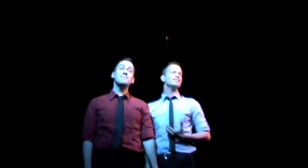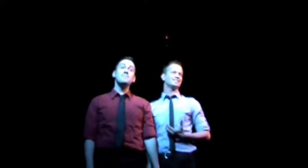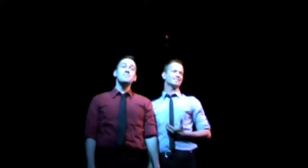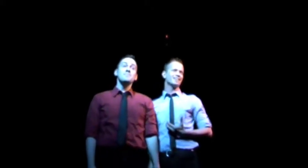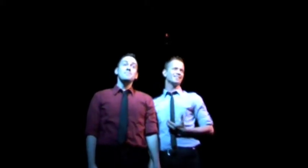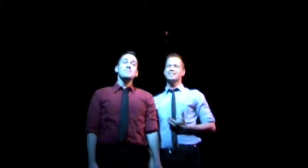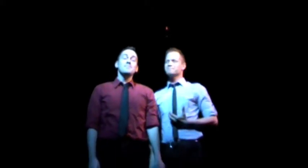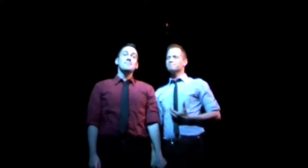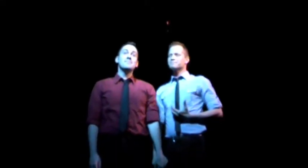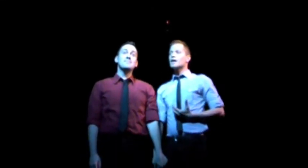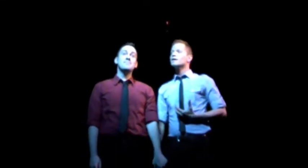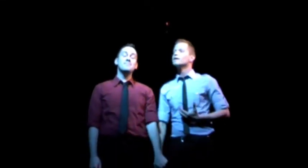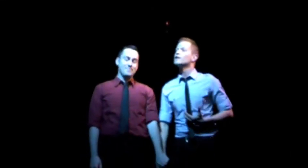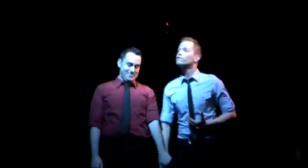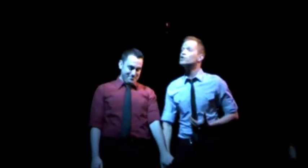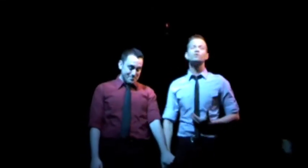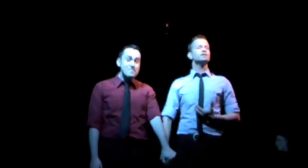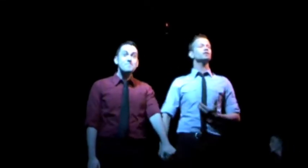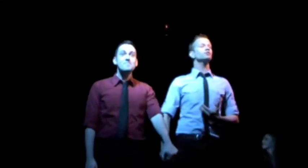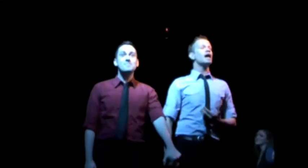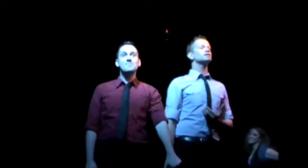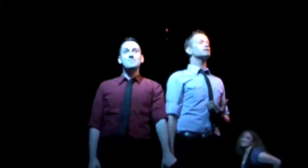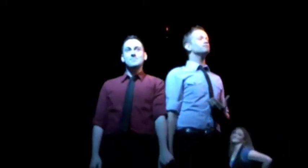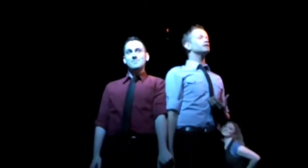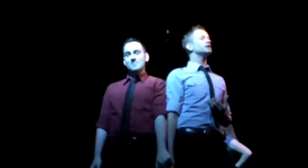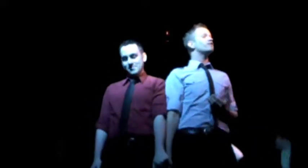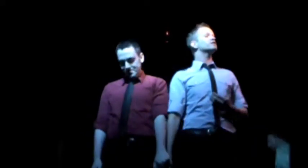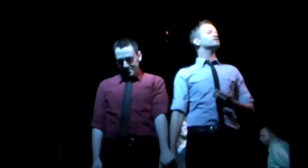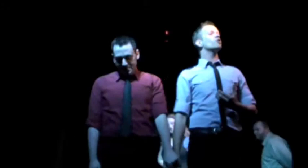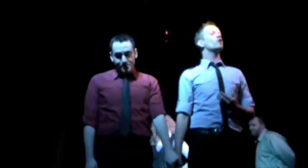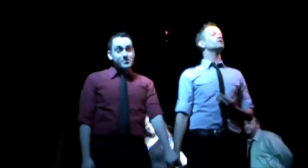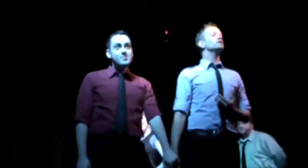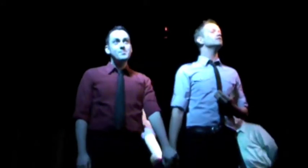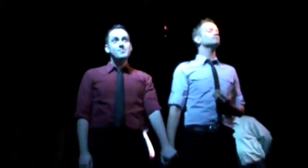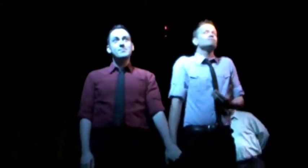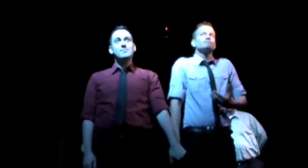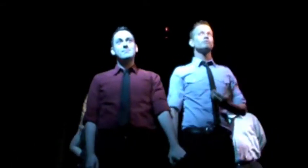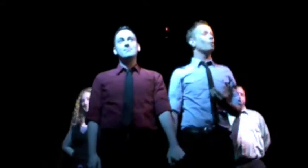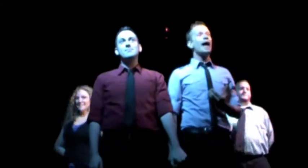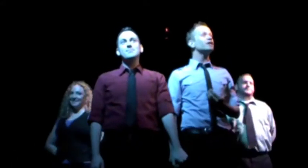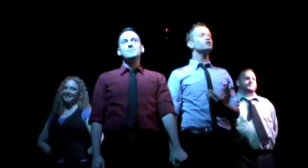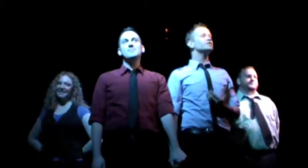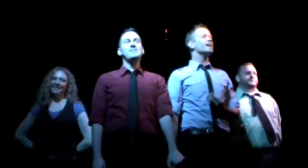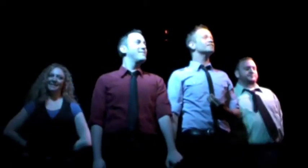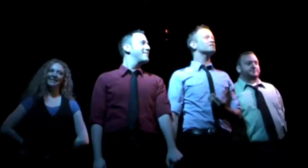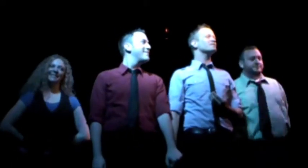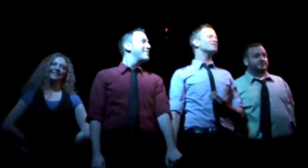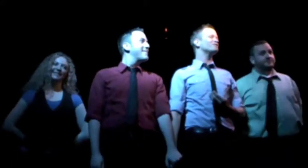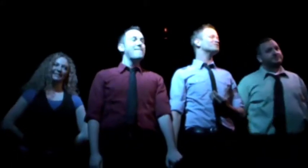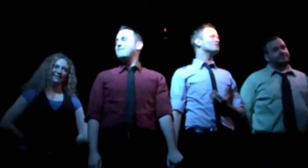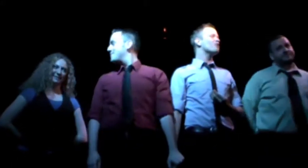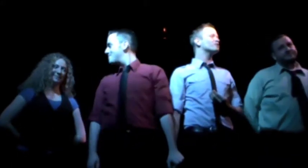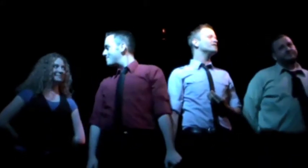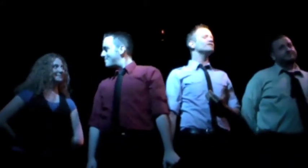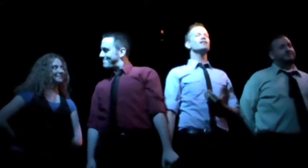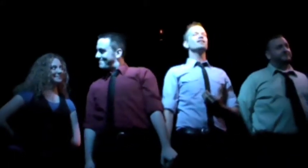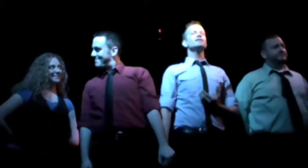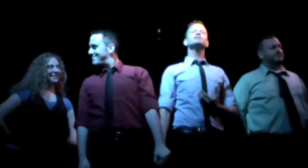Christ. If you still do not believe our story, why don't you take some inventory?